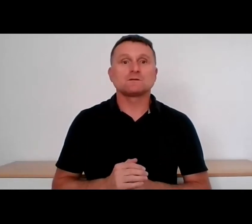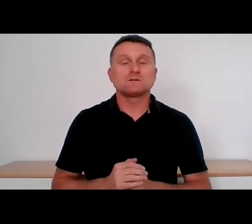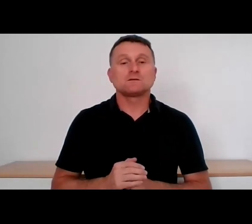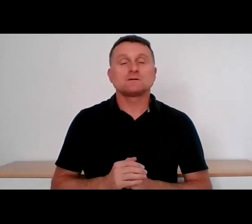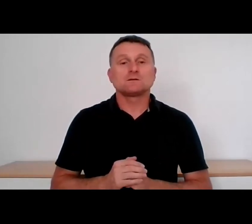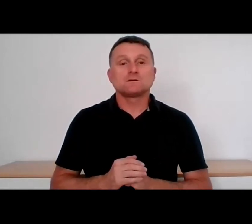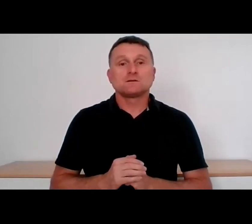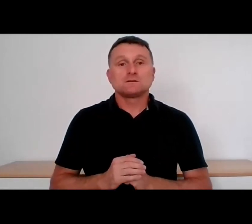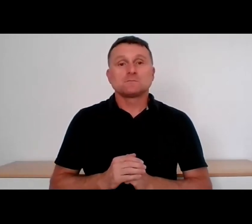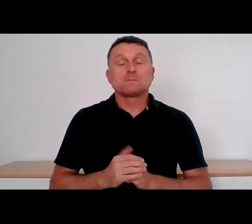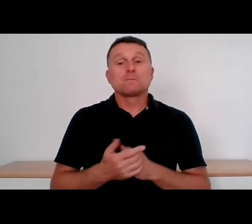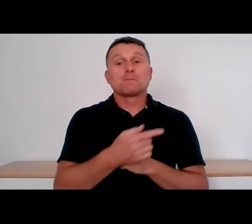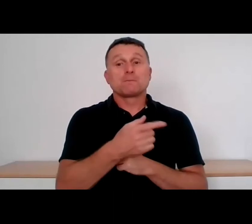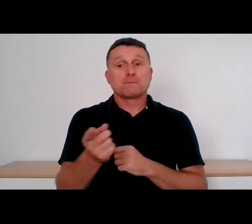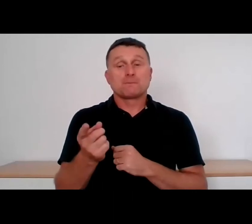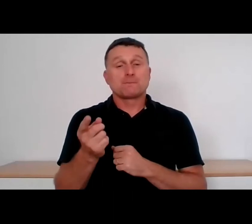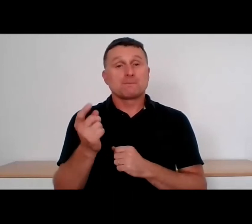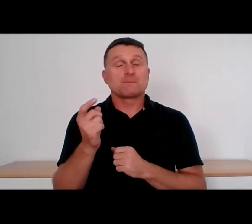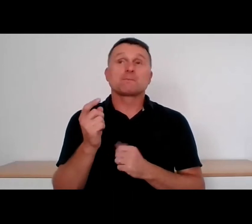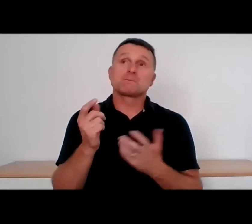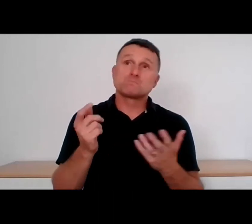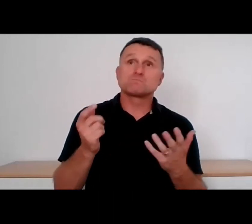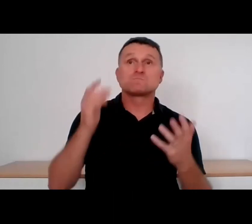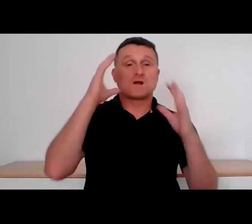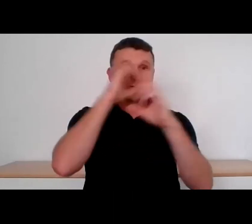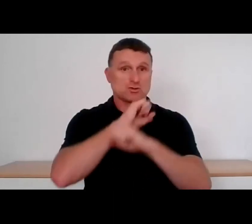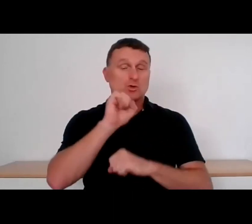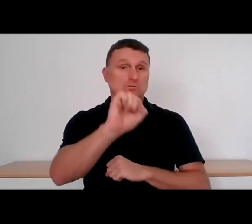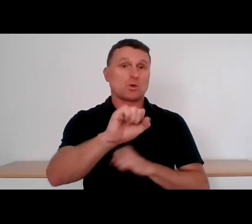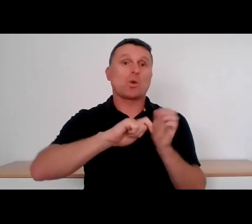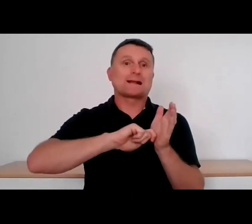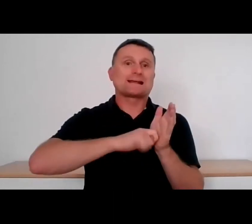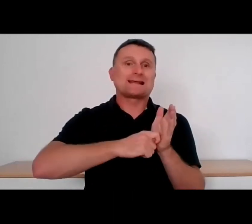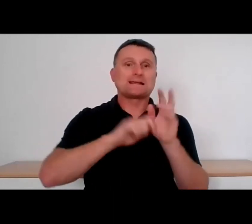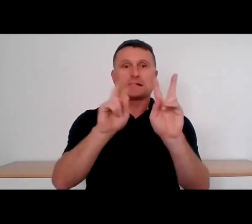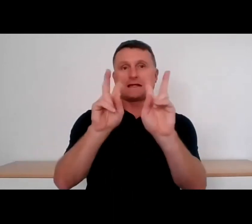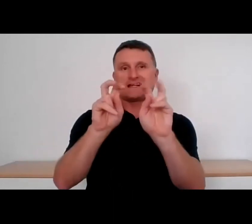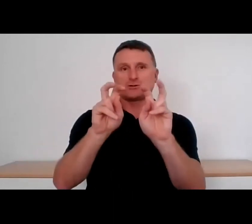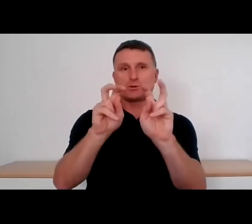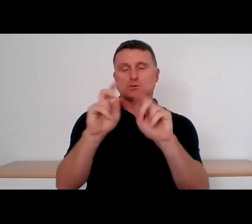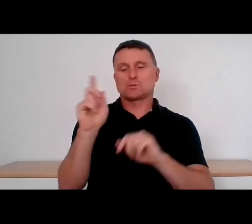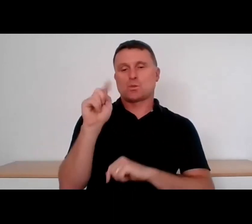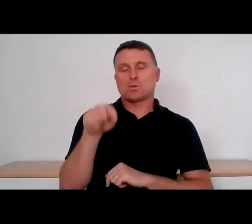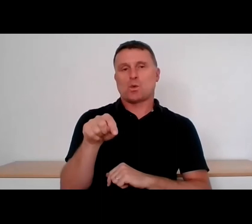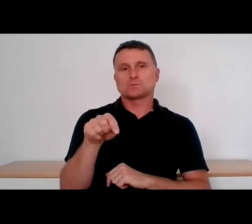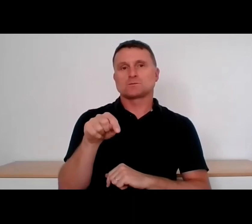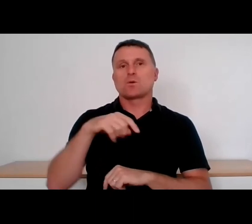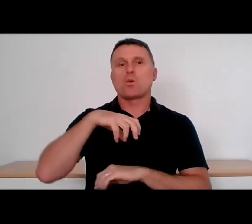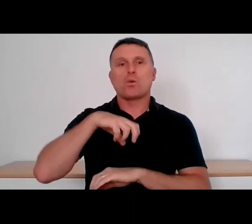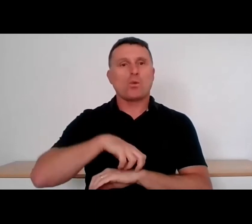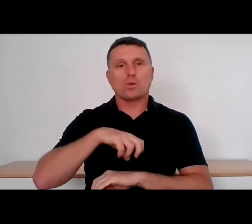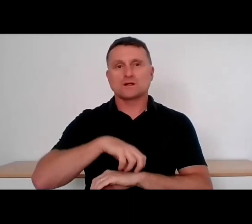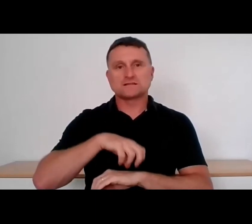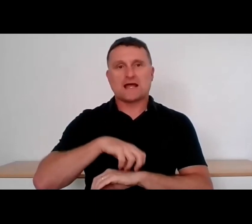Let's assume, for example, that the key issues you have identified are that your organisation does not